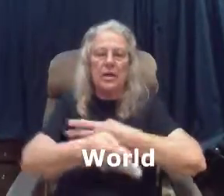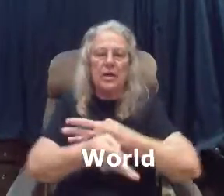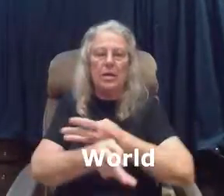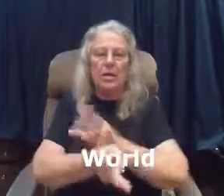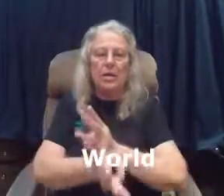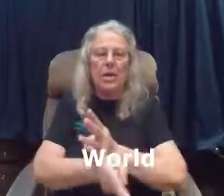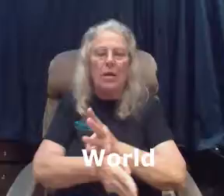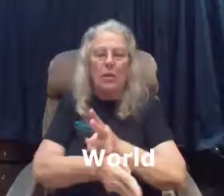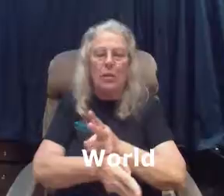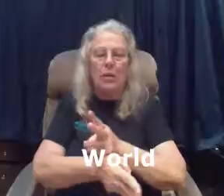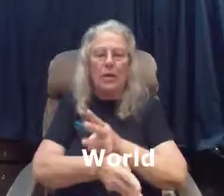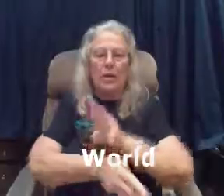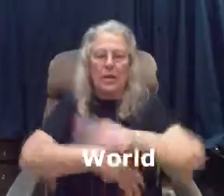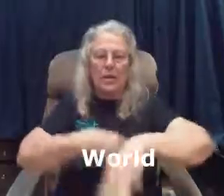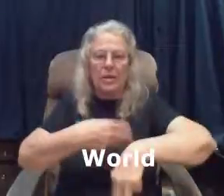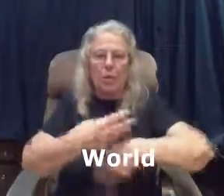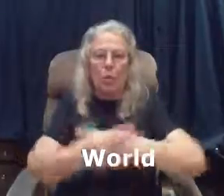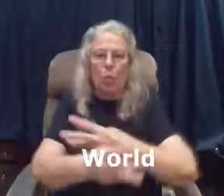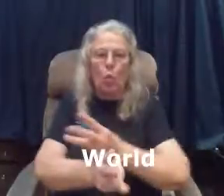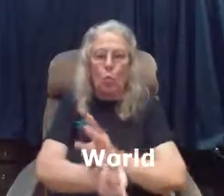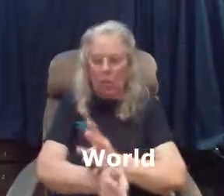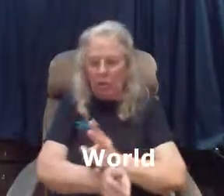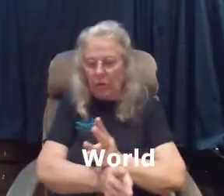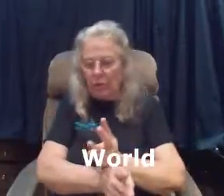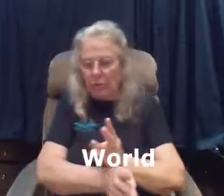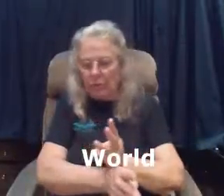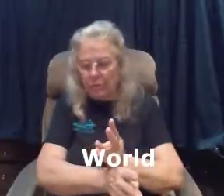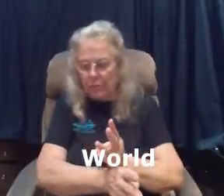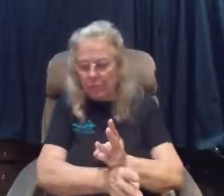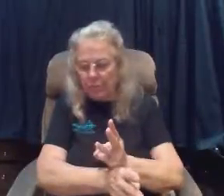sun, and then we land it. World.